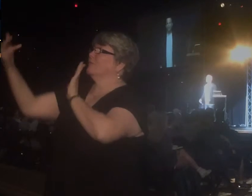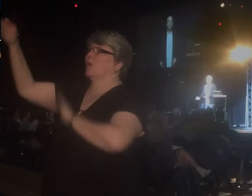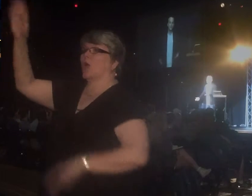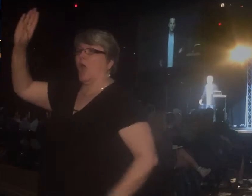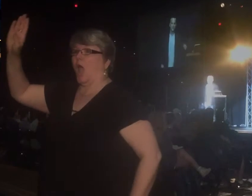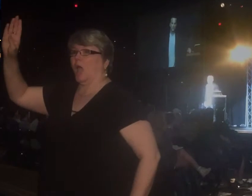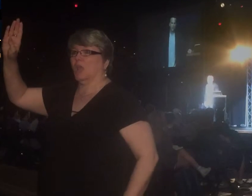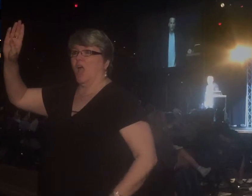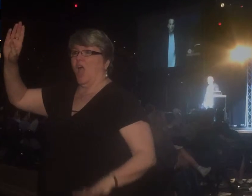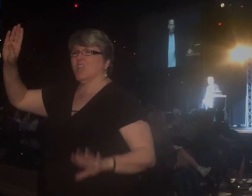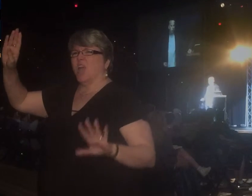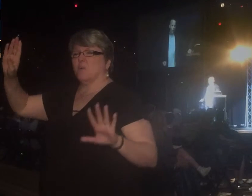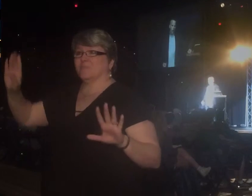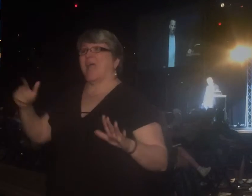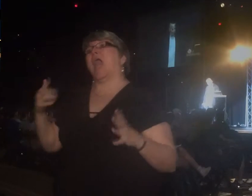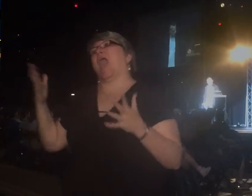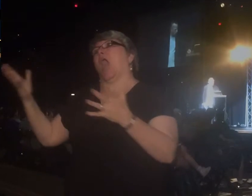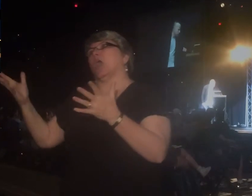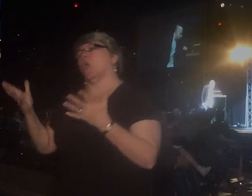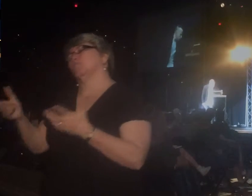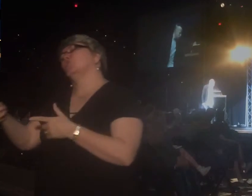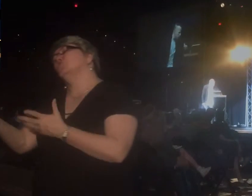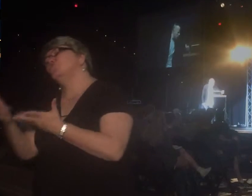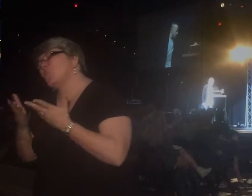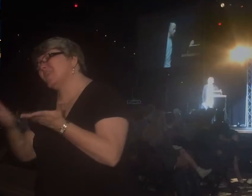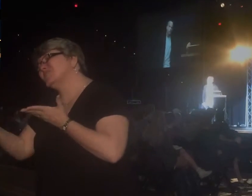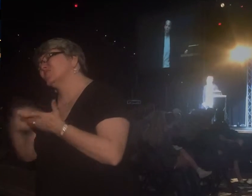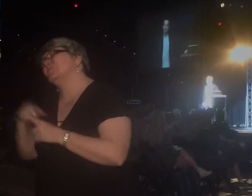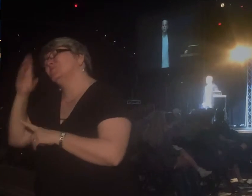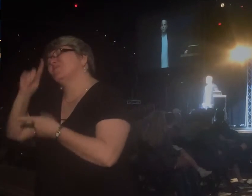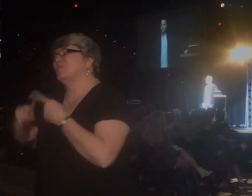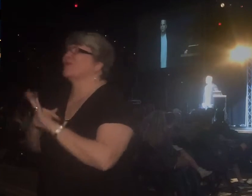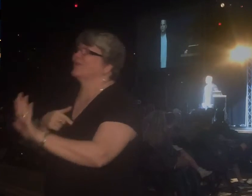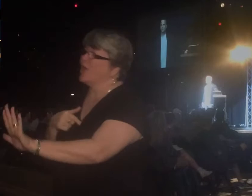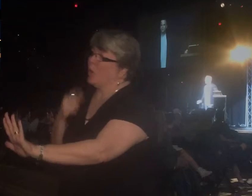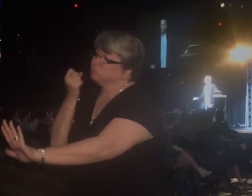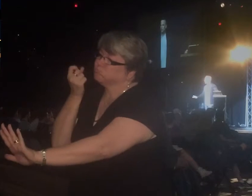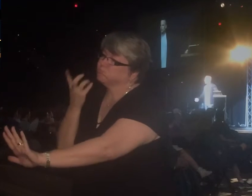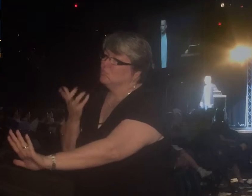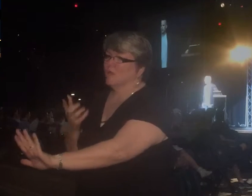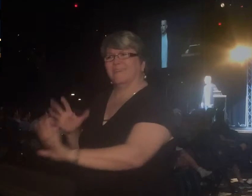God. Oh, she wanted to serve me, but boyfriend, and cross it out.